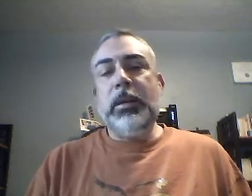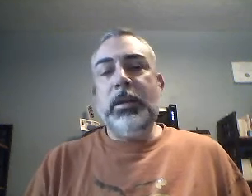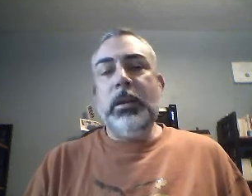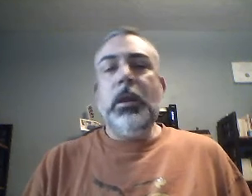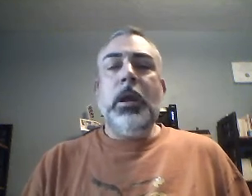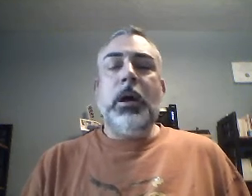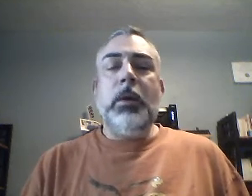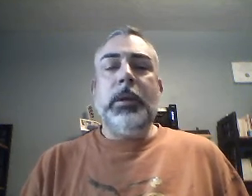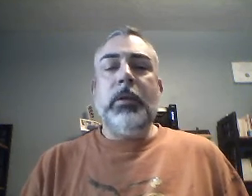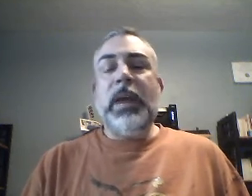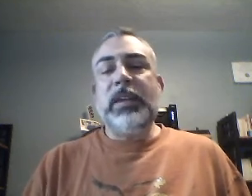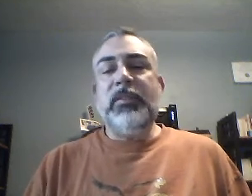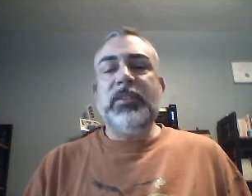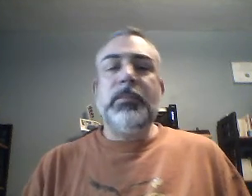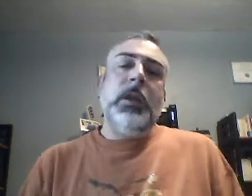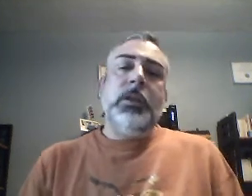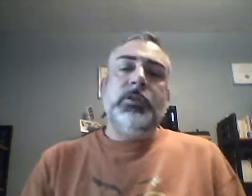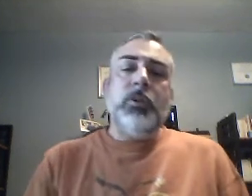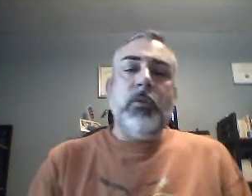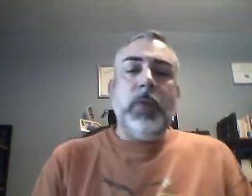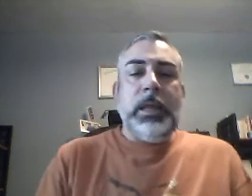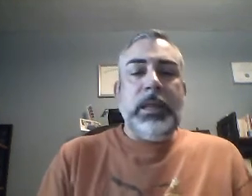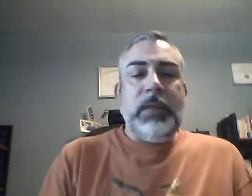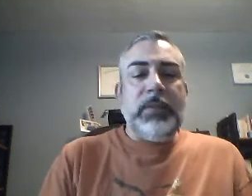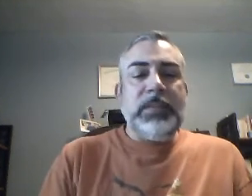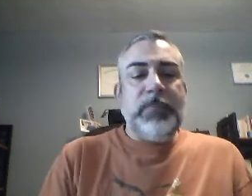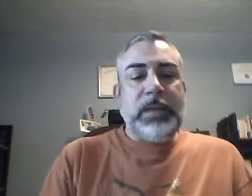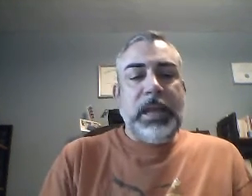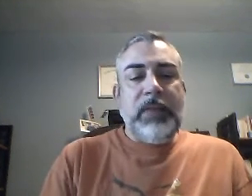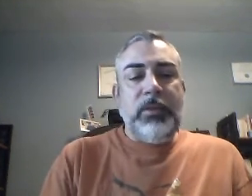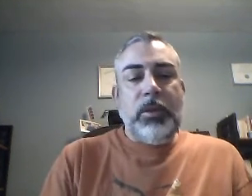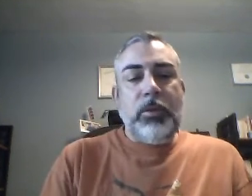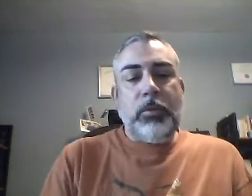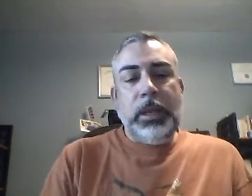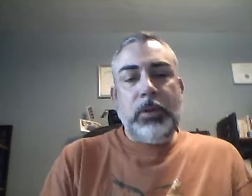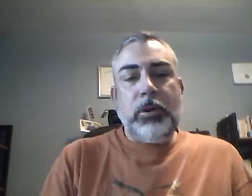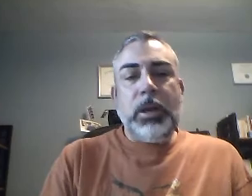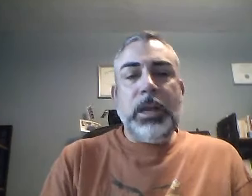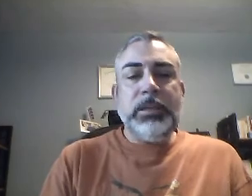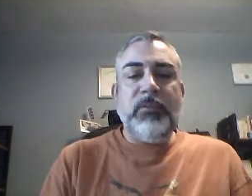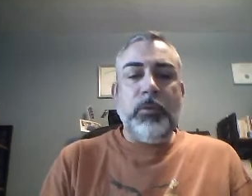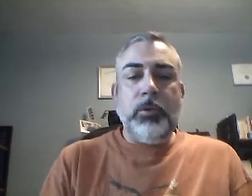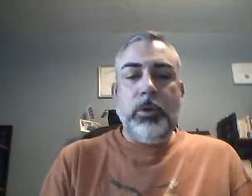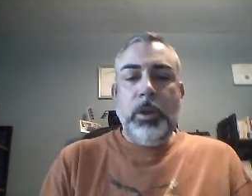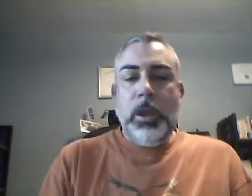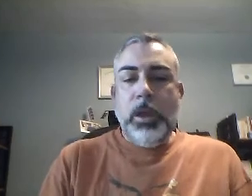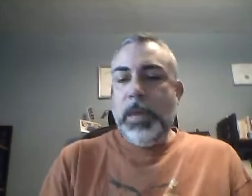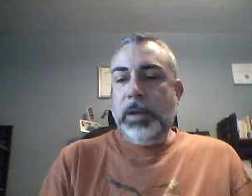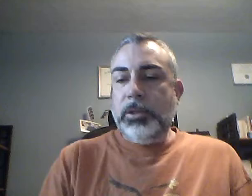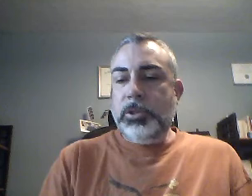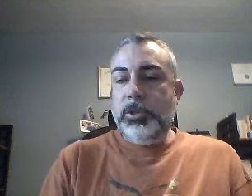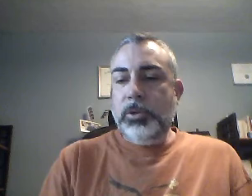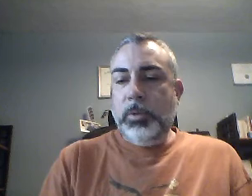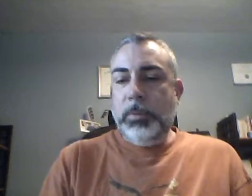did and their activism. So in that respect, I have another link in our content folder about two women